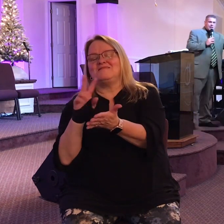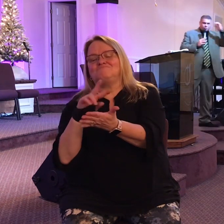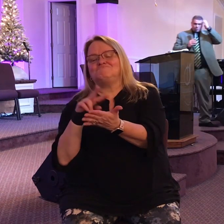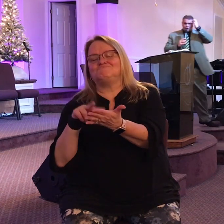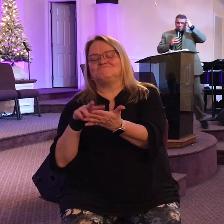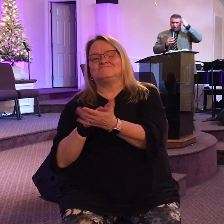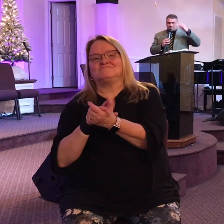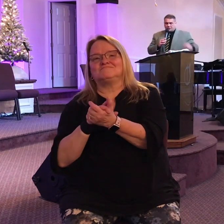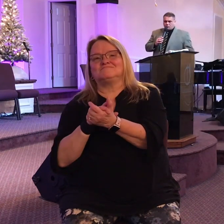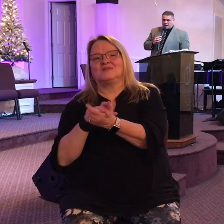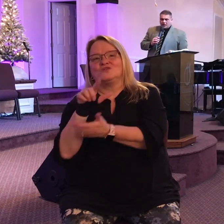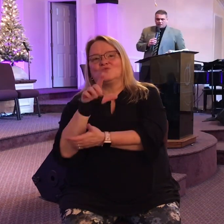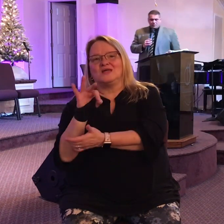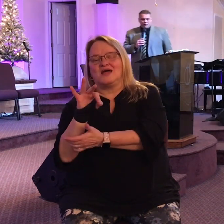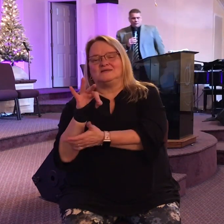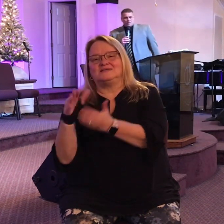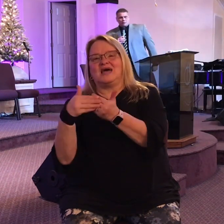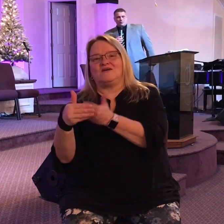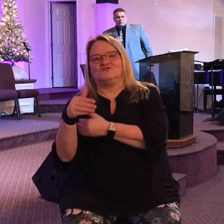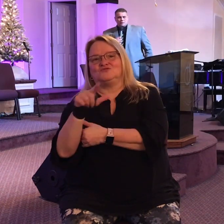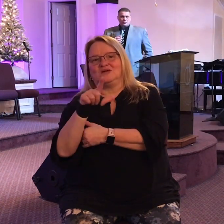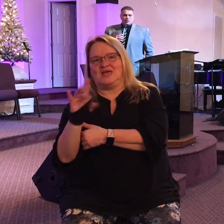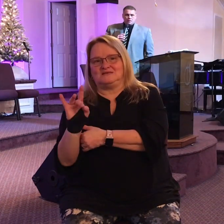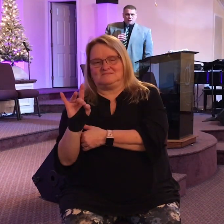Acts chapter 29. 29 comes after 28.